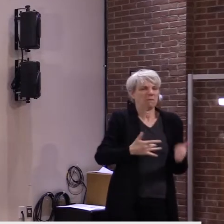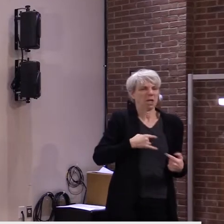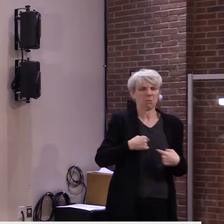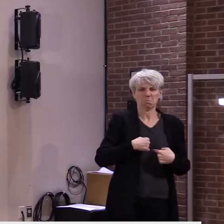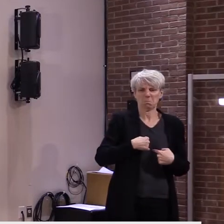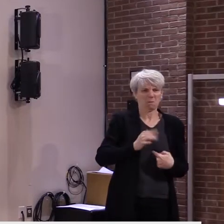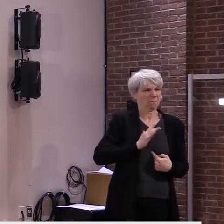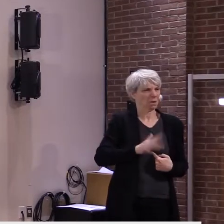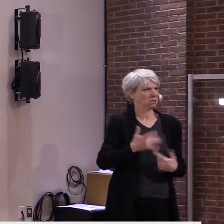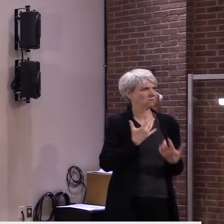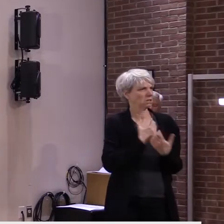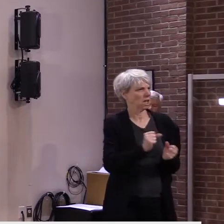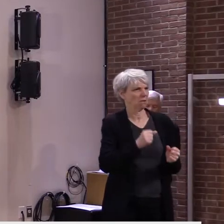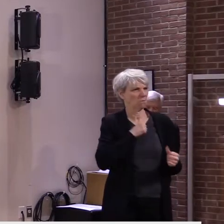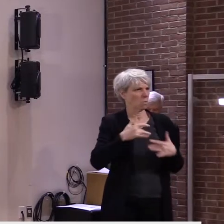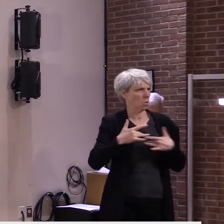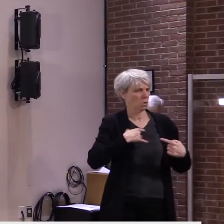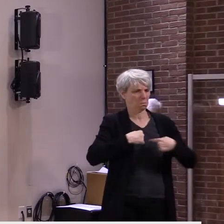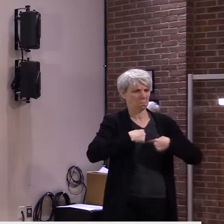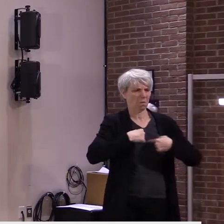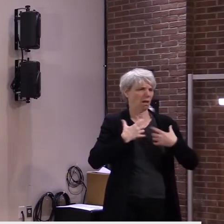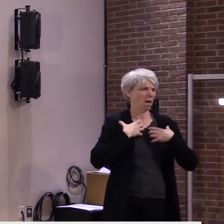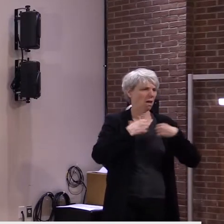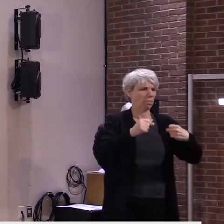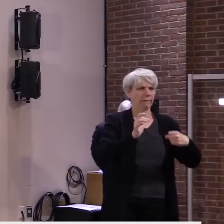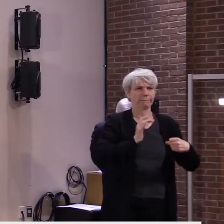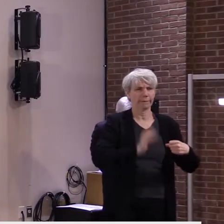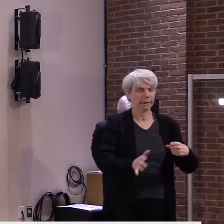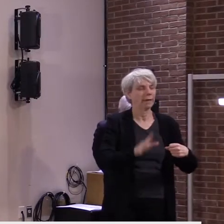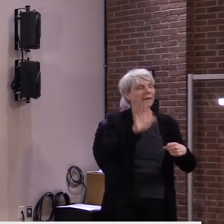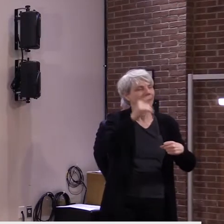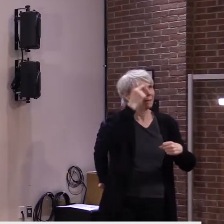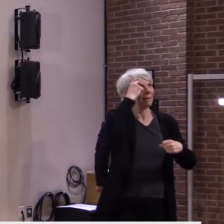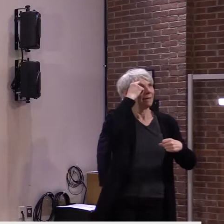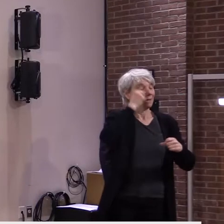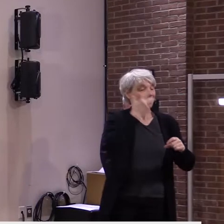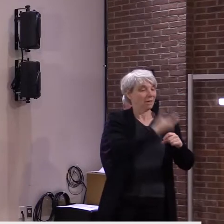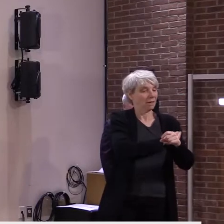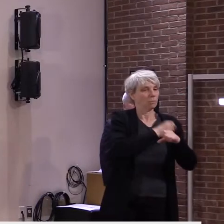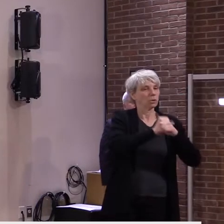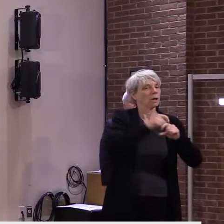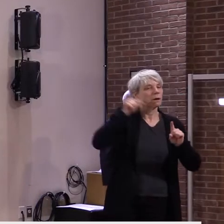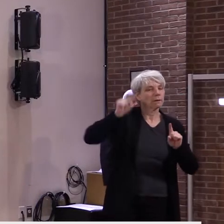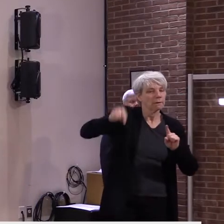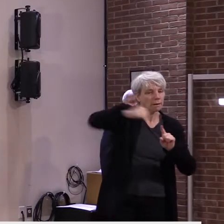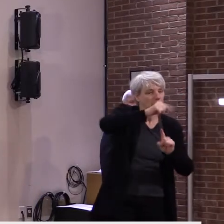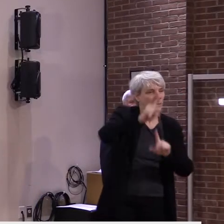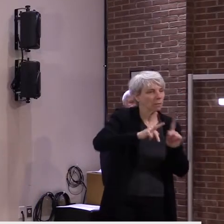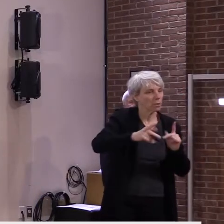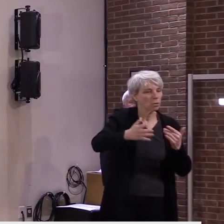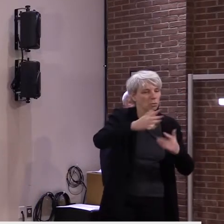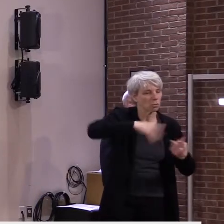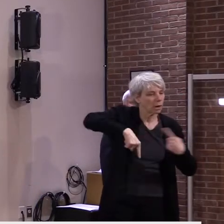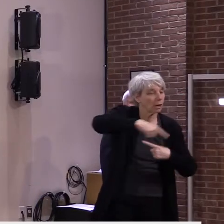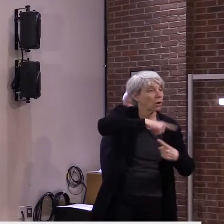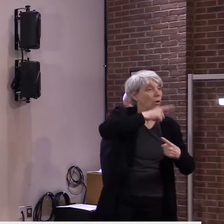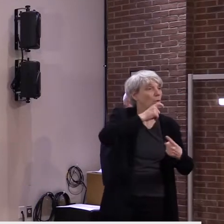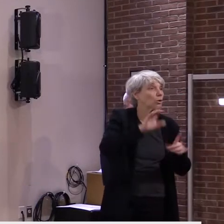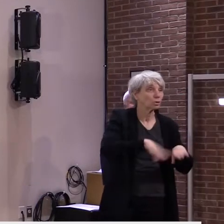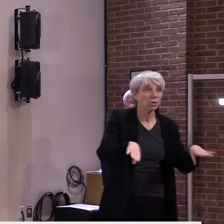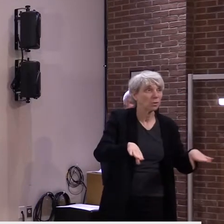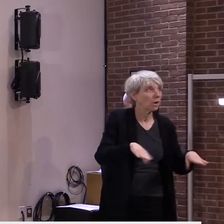yourself, your decision to get vaccinated can still make a big difference for those around you, especially for children who can't yet